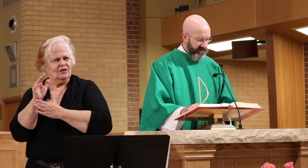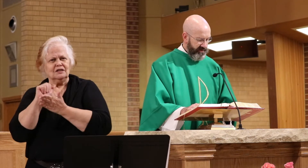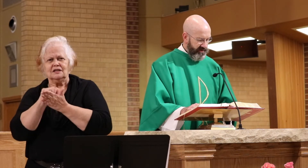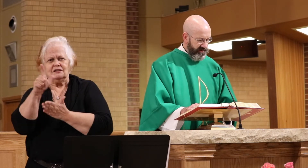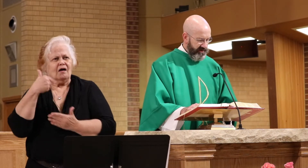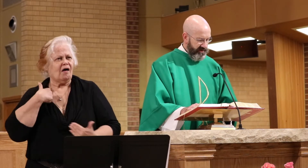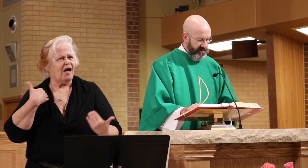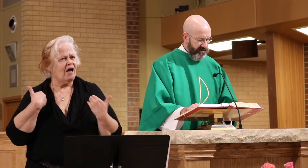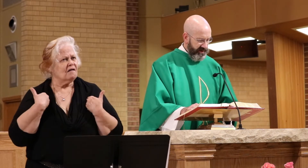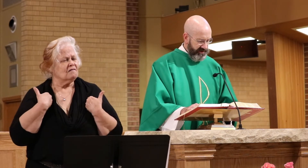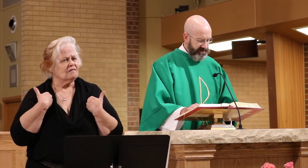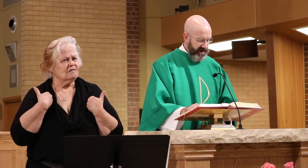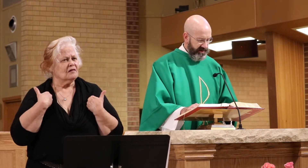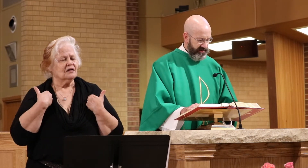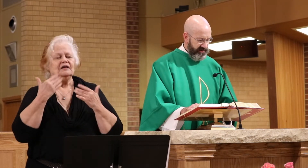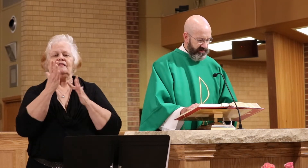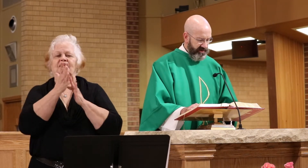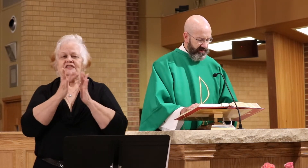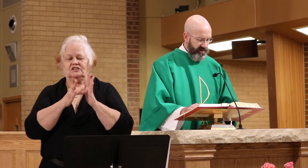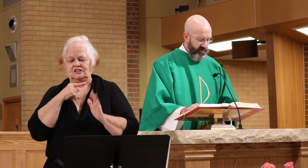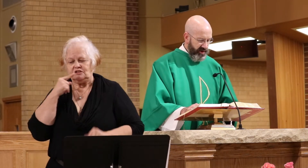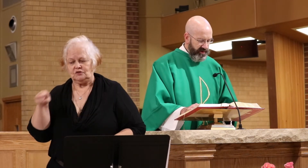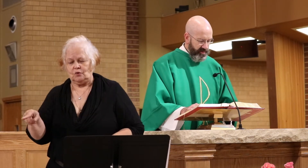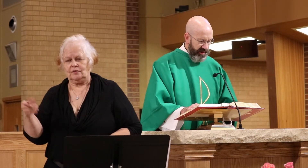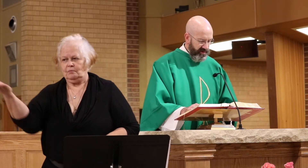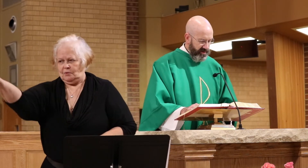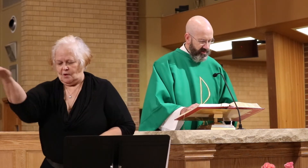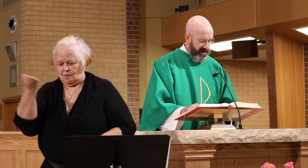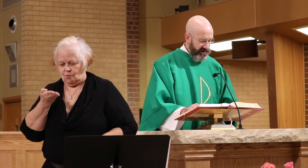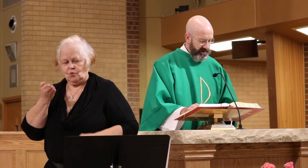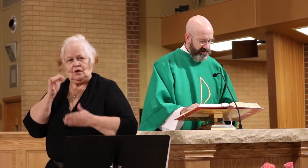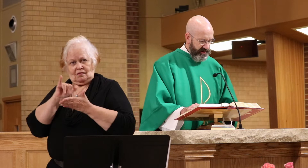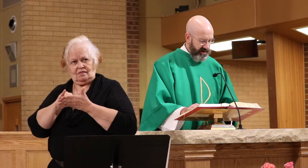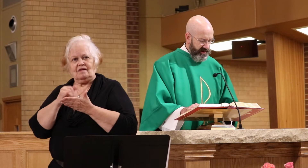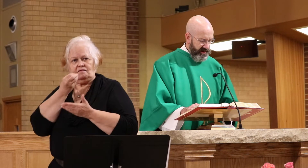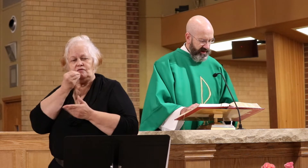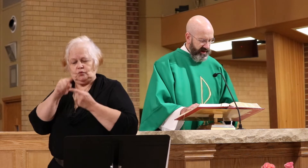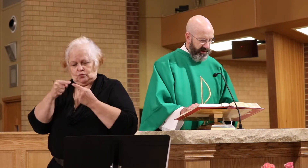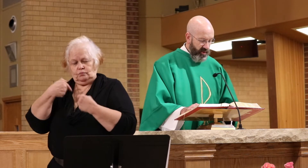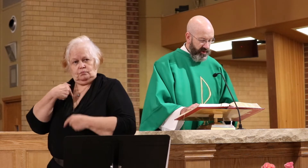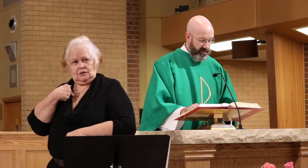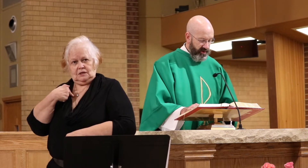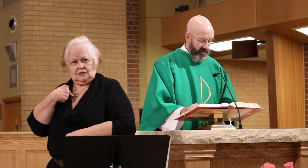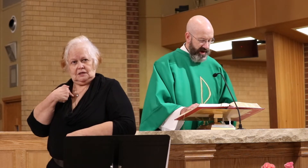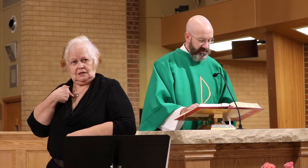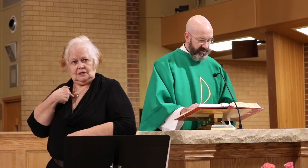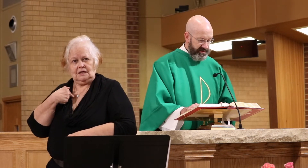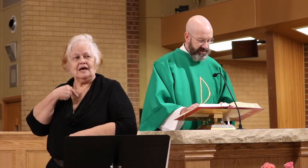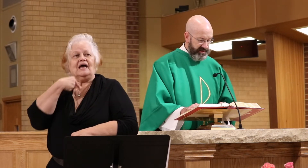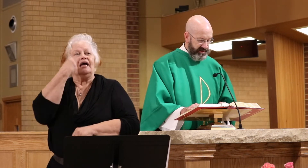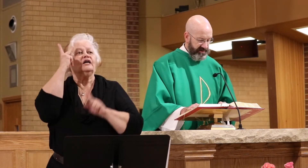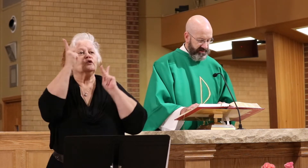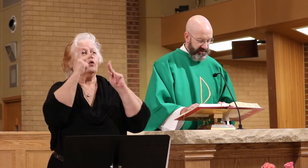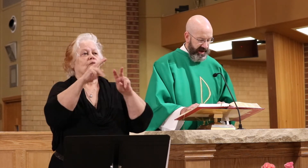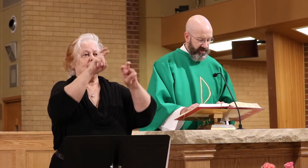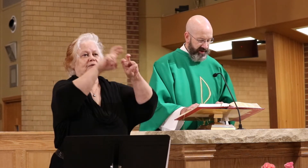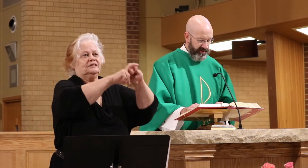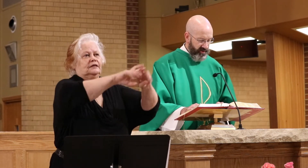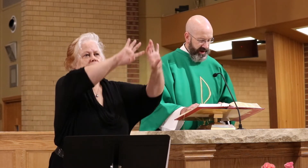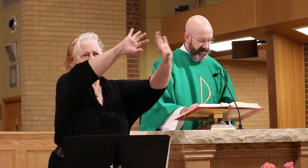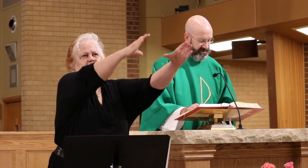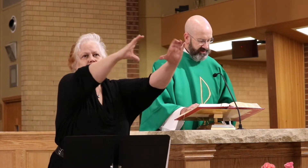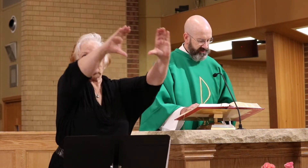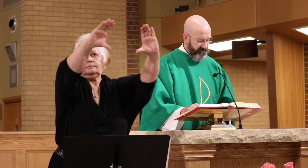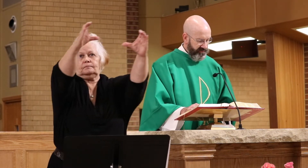have." Then he said, "Bring them here to me." And he ordered the crowds to sit down